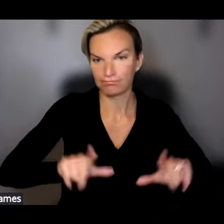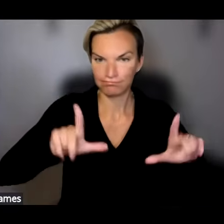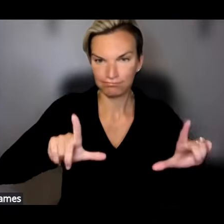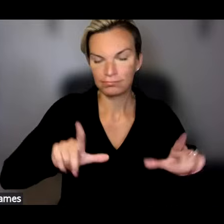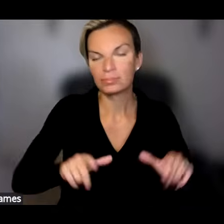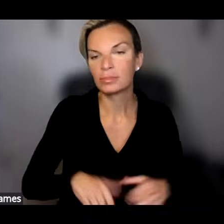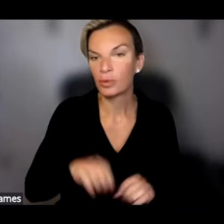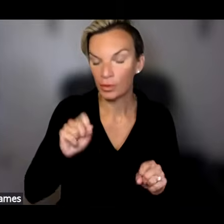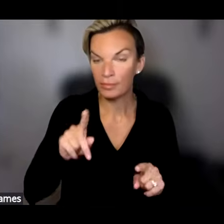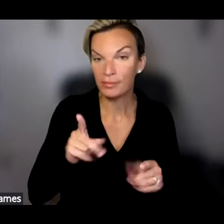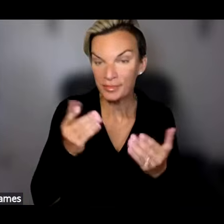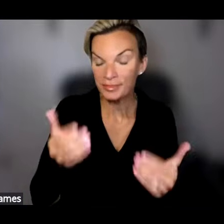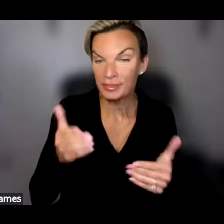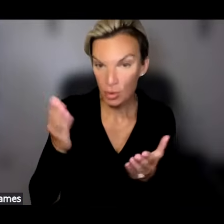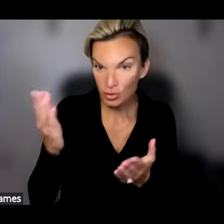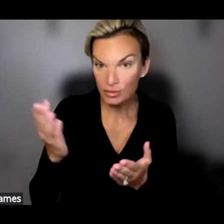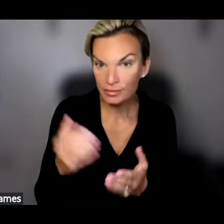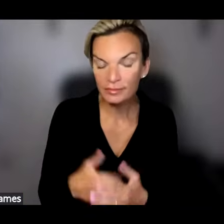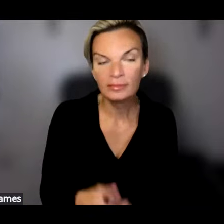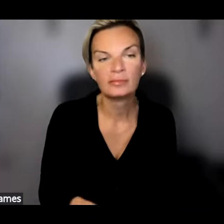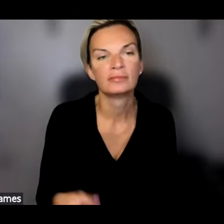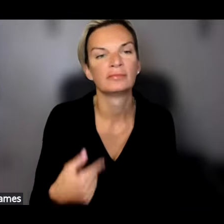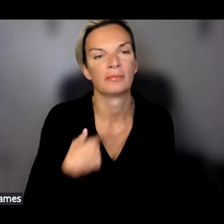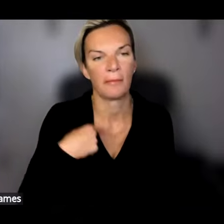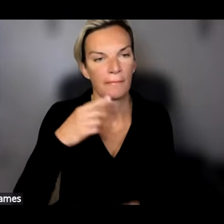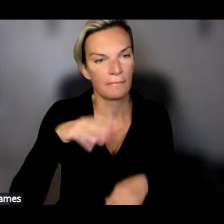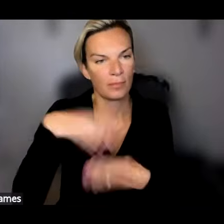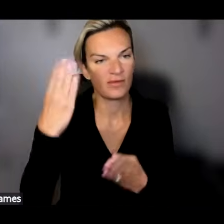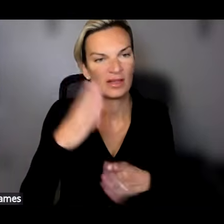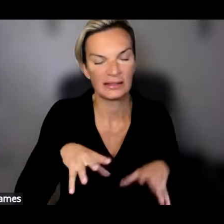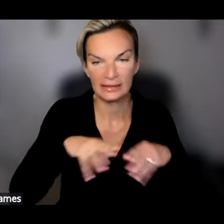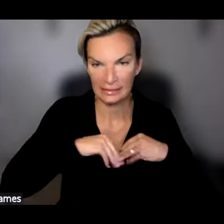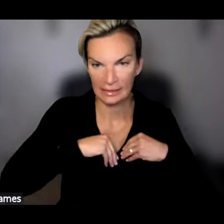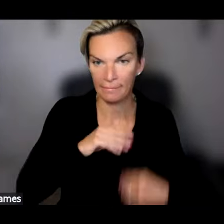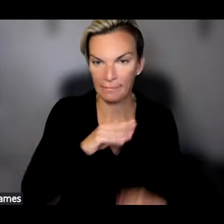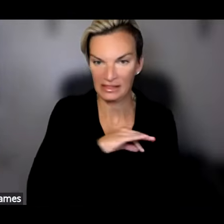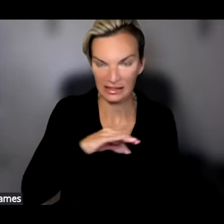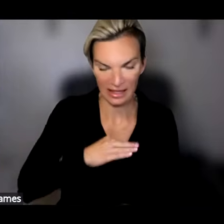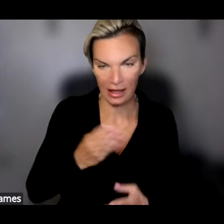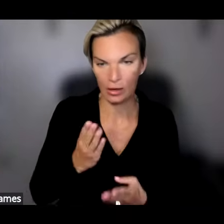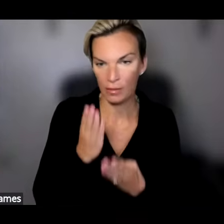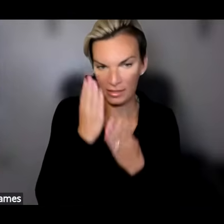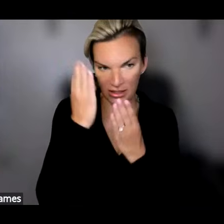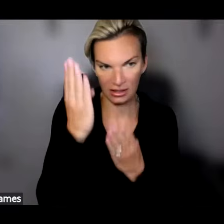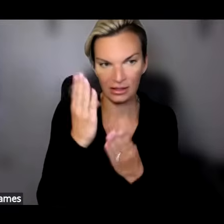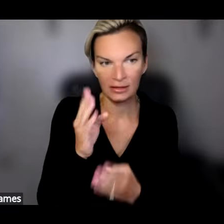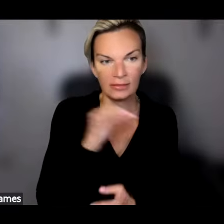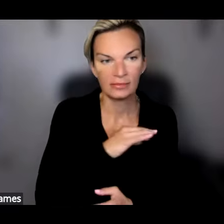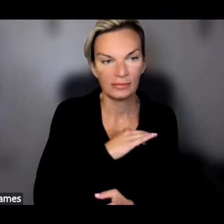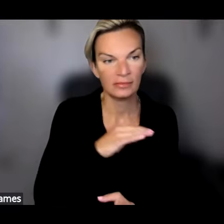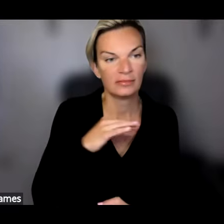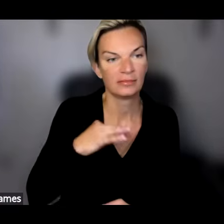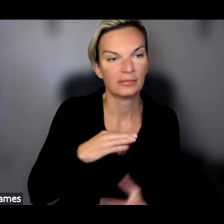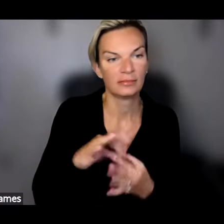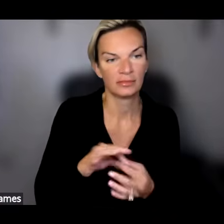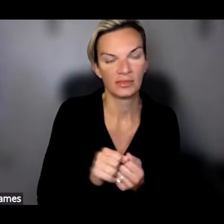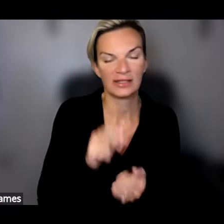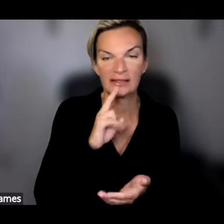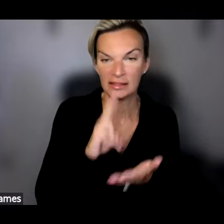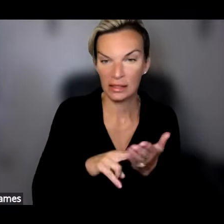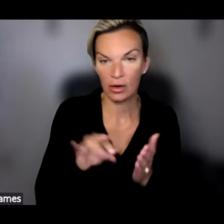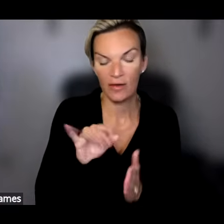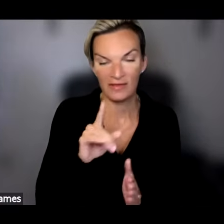motion. Okay. I move that we accept staff recommendation and find the petitions filed with the Secretary of State by the